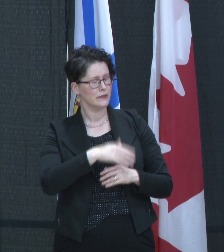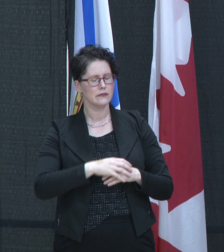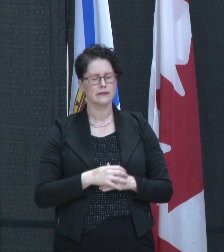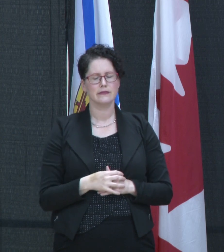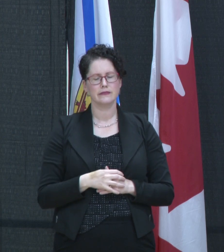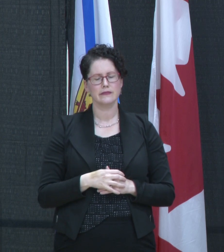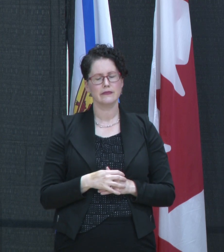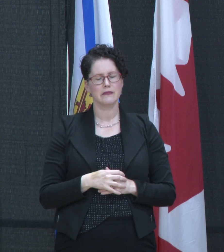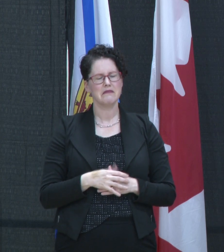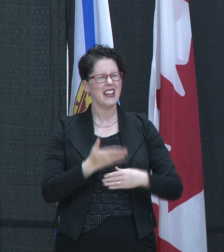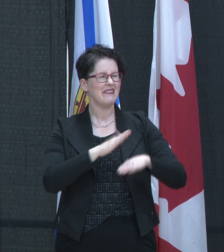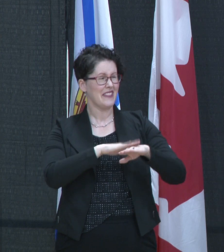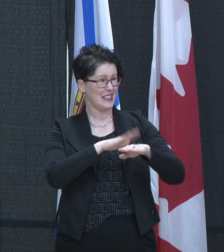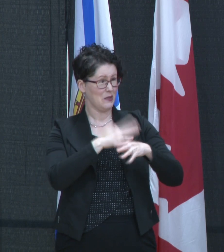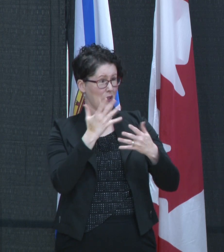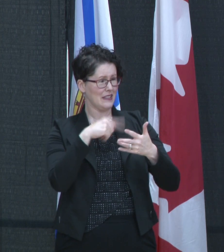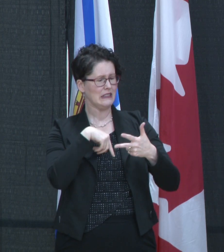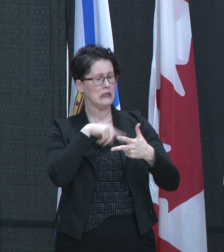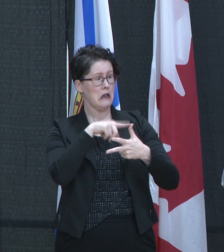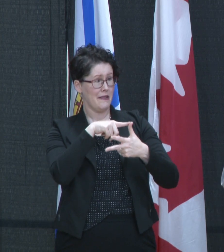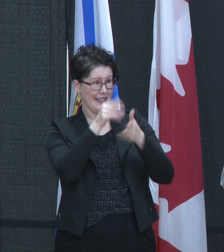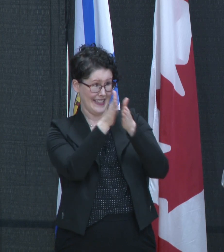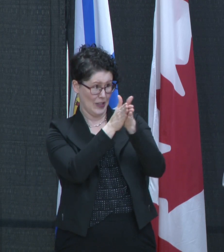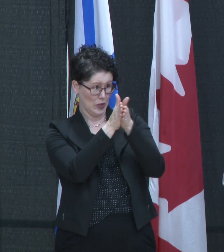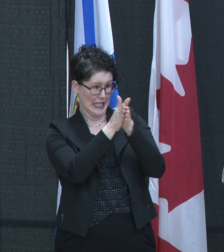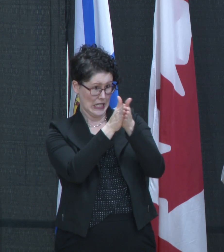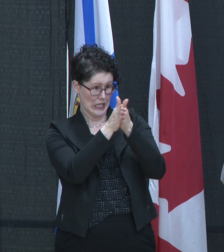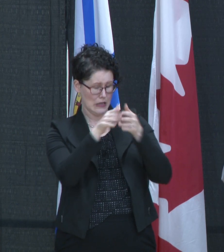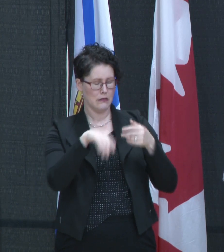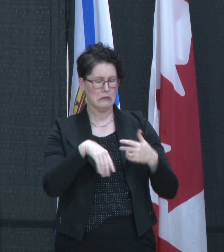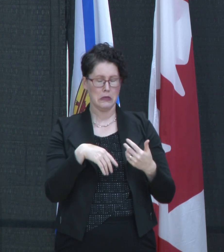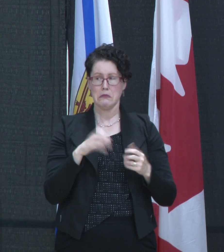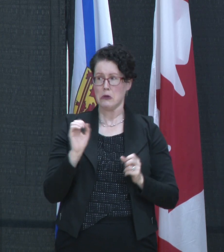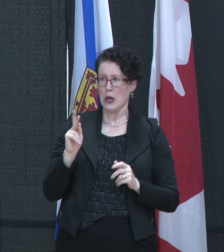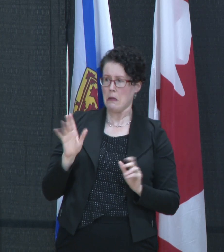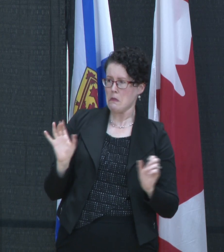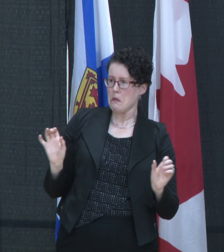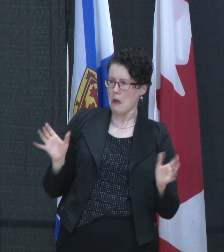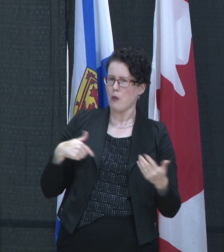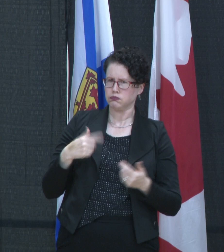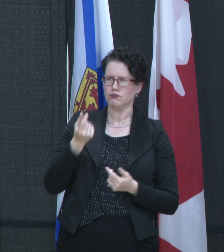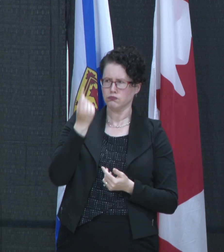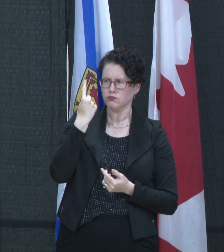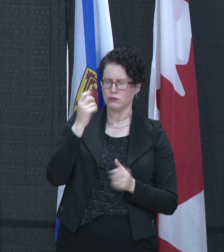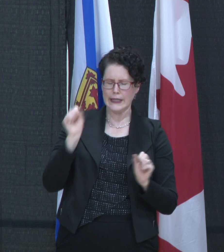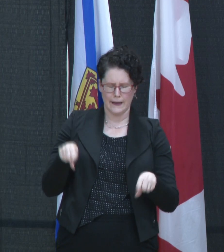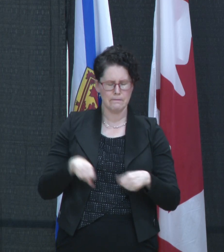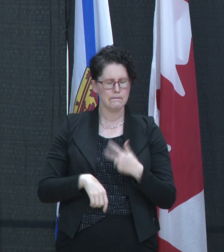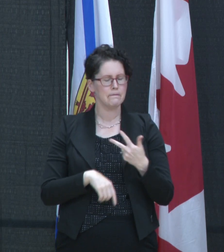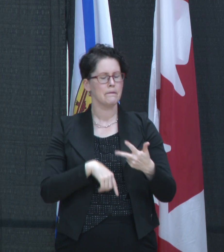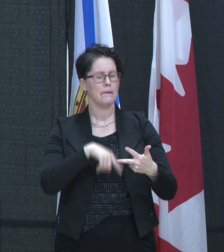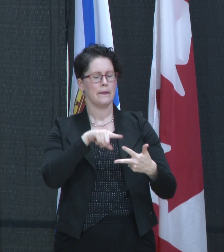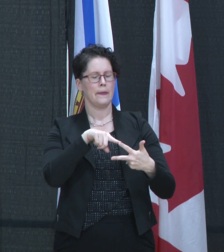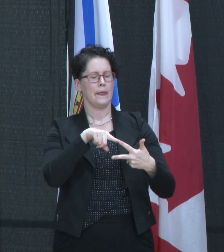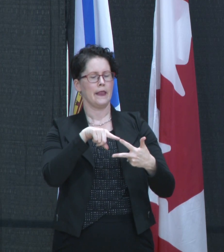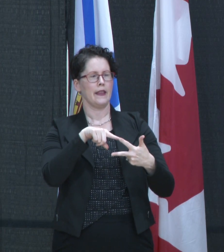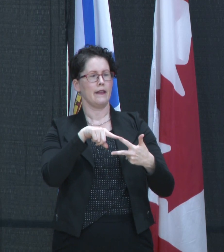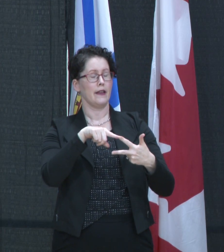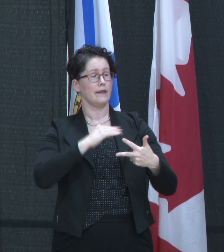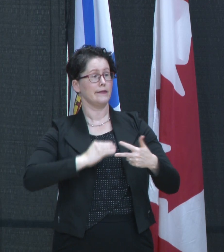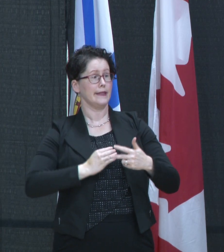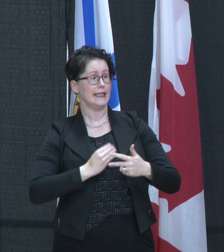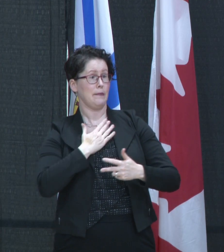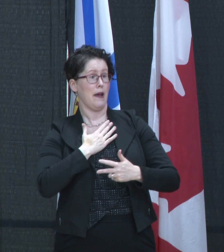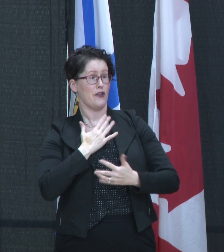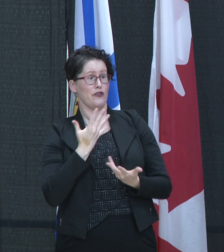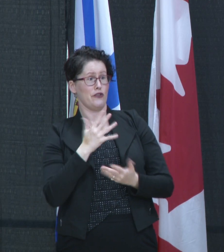my advice would be this. He said, you should try to be interesting. Okay, got that. Okay, great. And he said, you should try to be